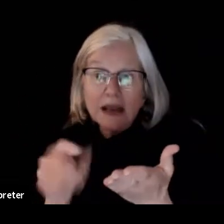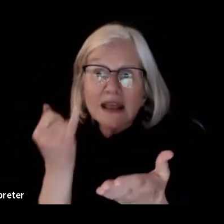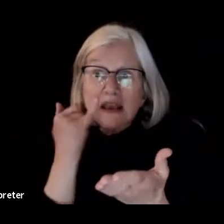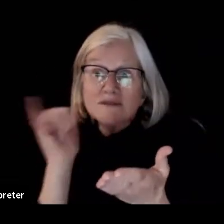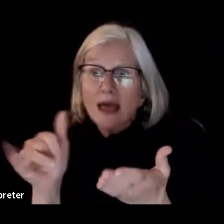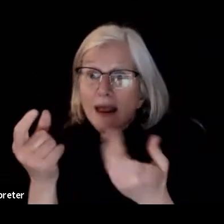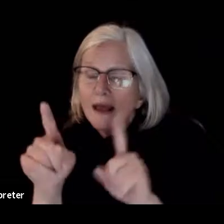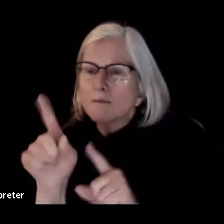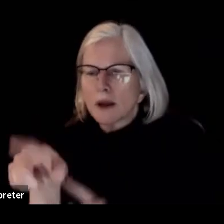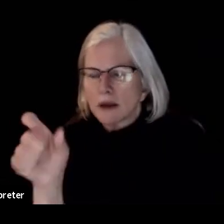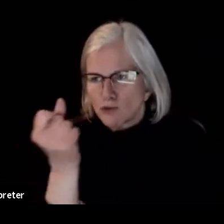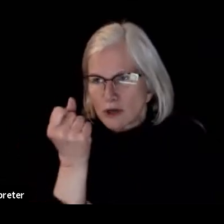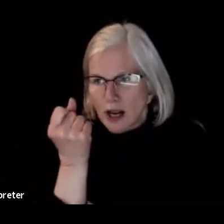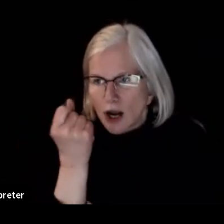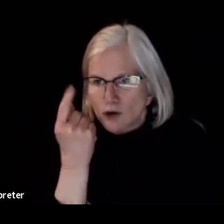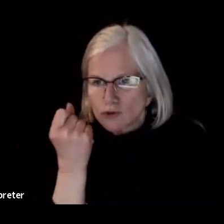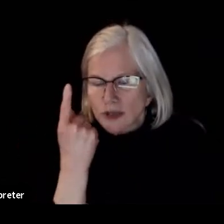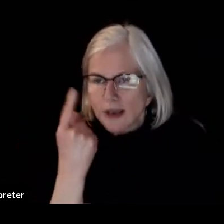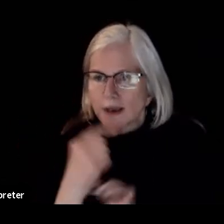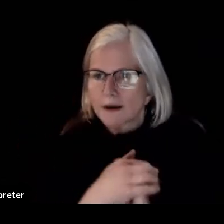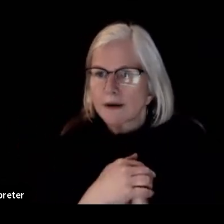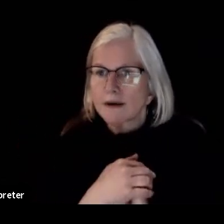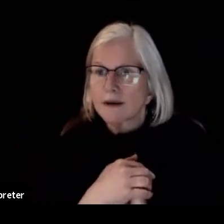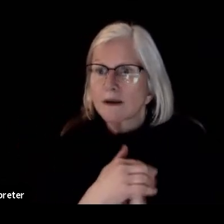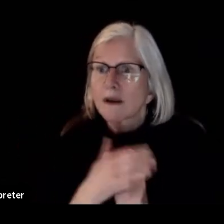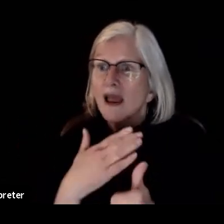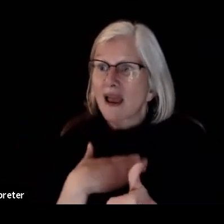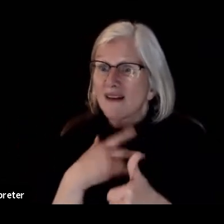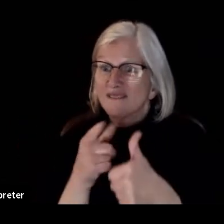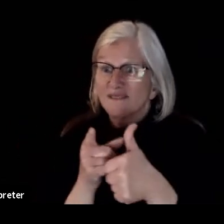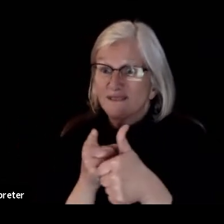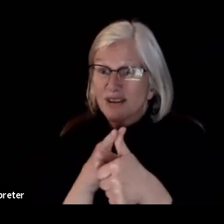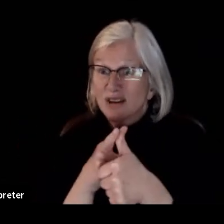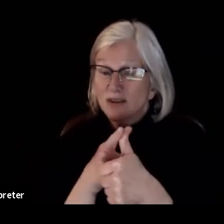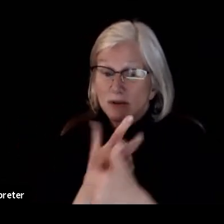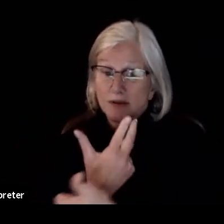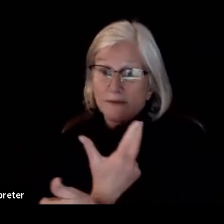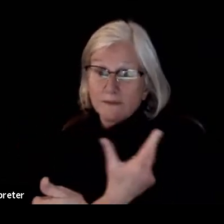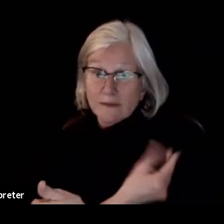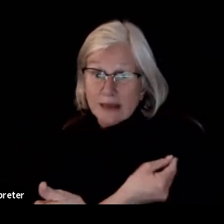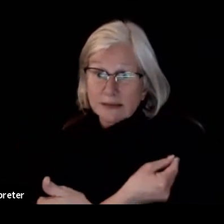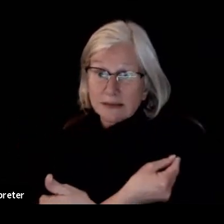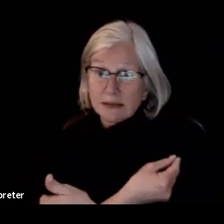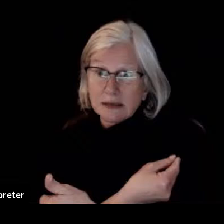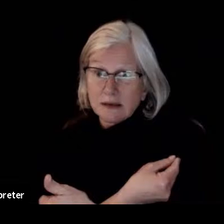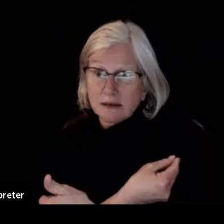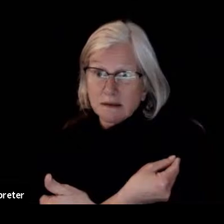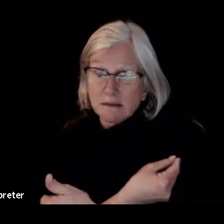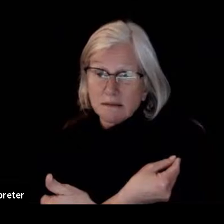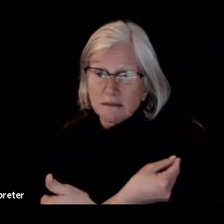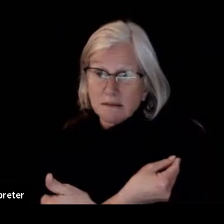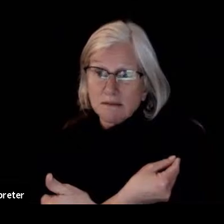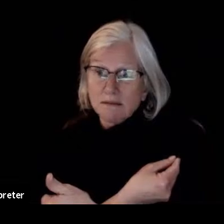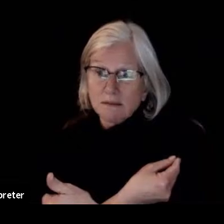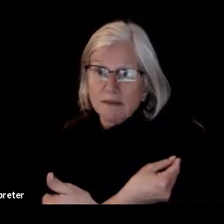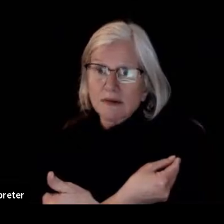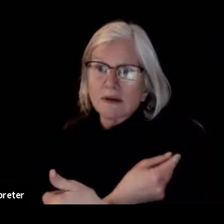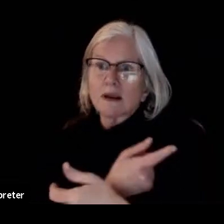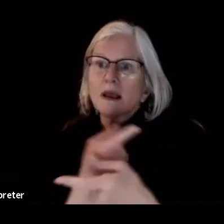is that our first vaccination has been occurring in our most vulnerable population.